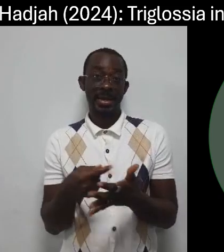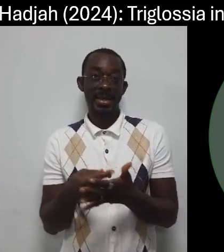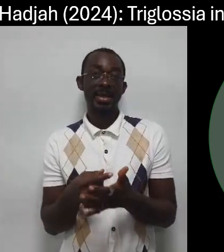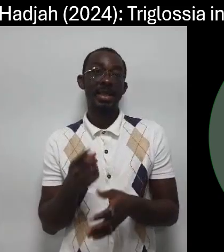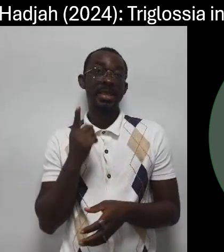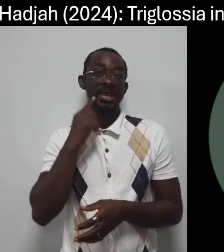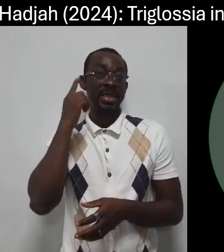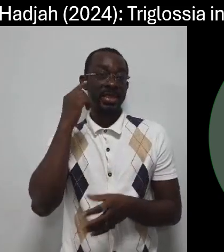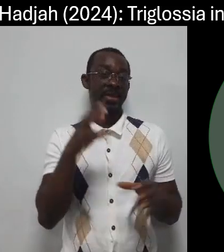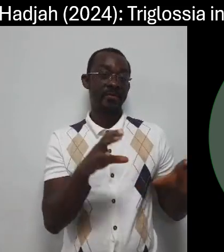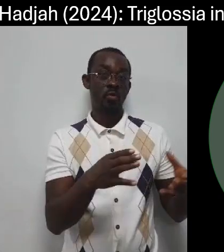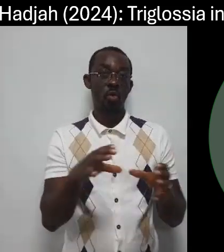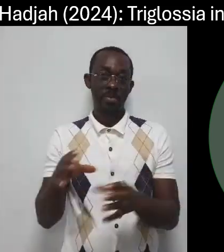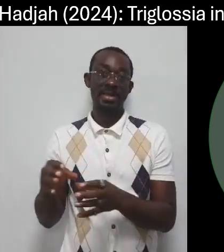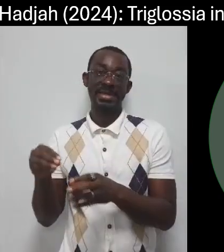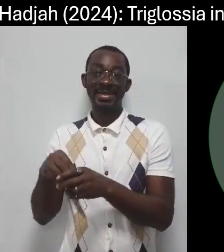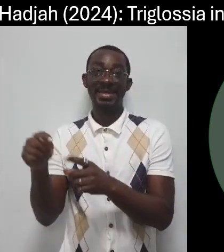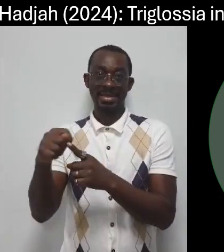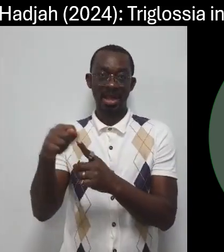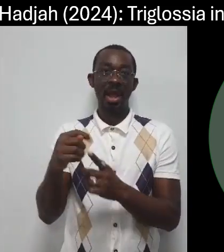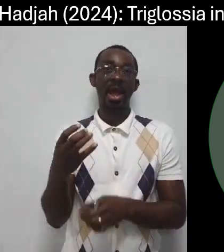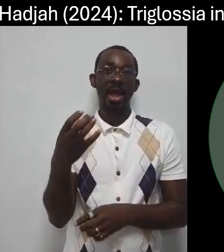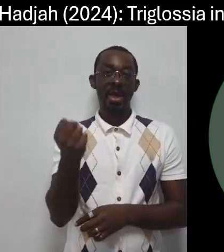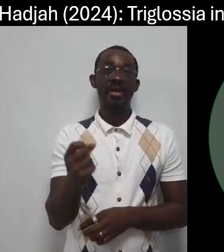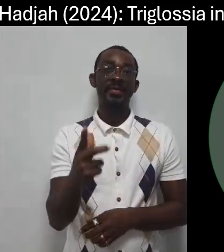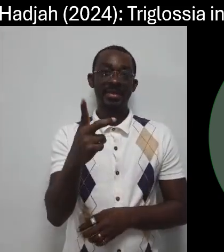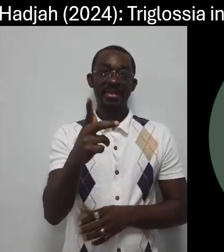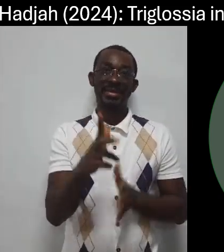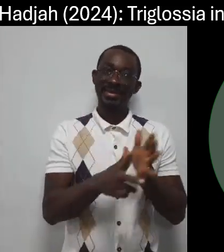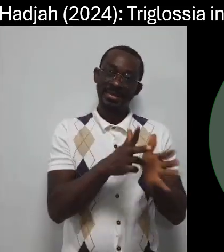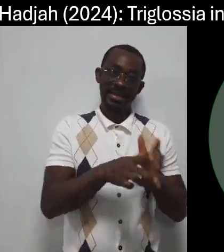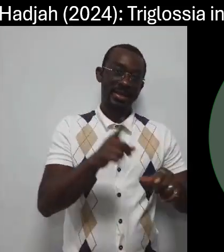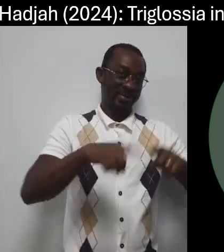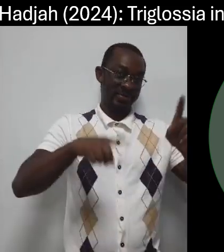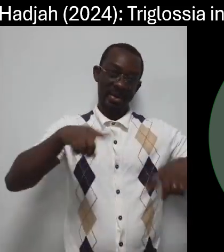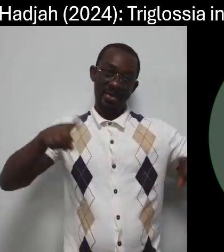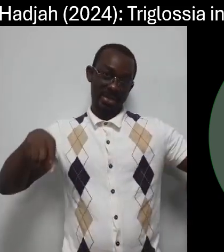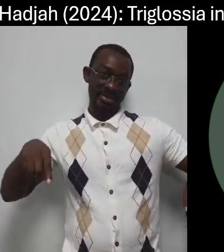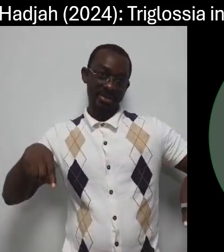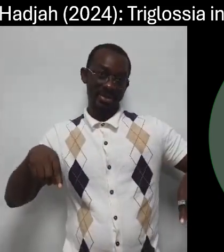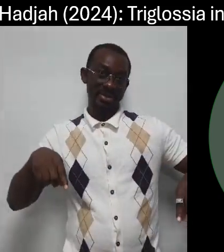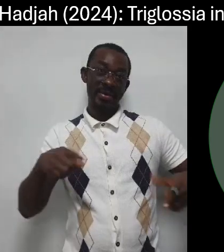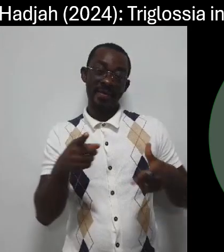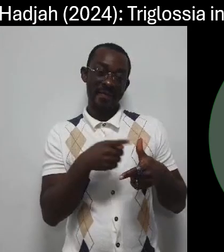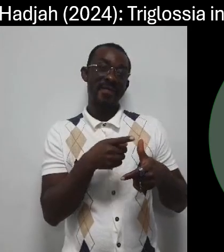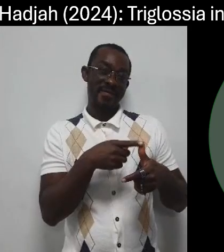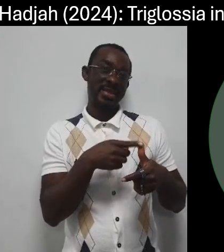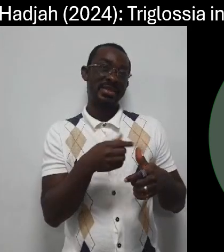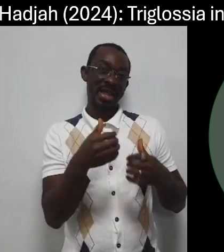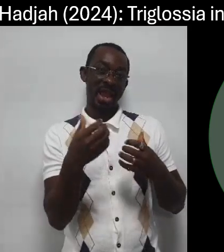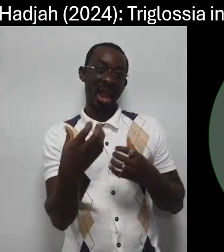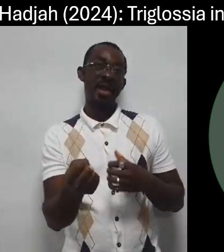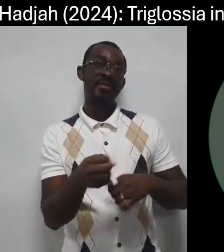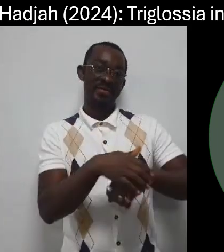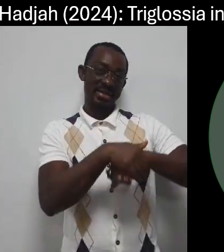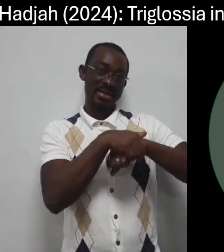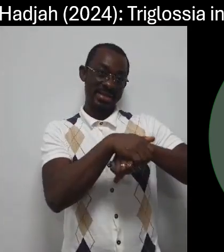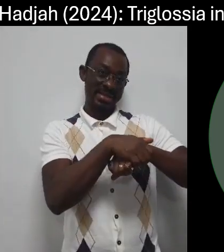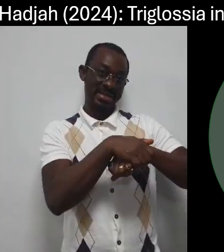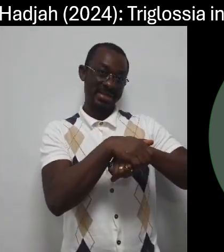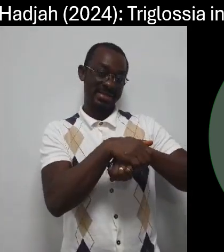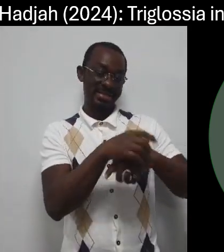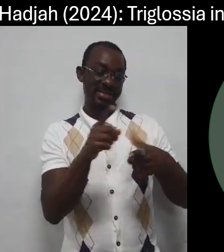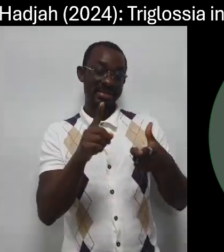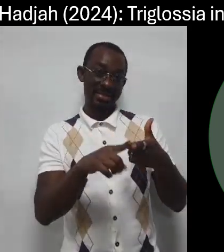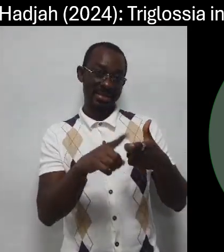So in Ghana, there are different deaf groups, and we see that there are different types of signing. So firstly,